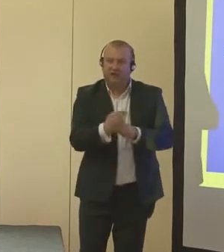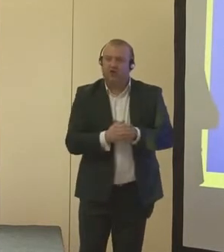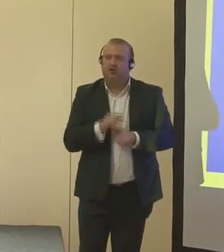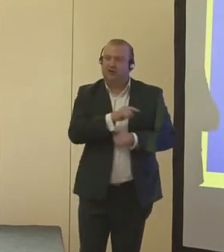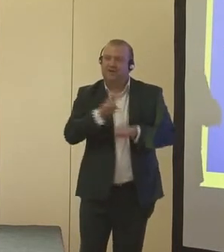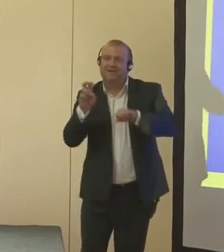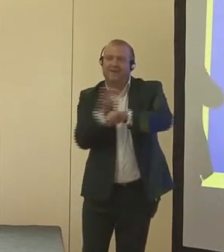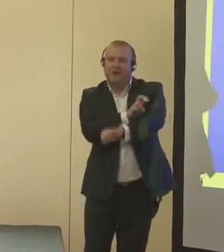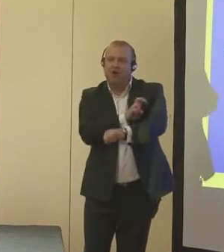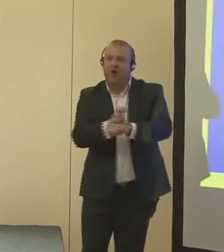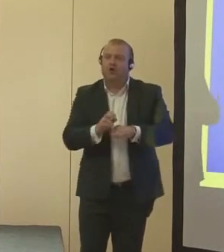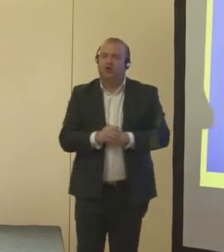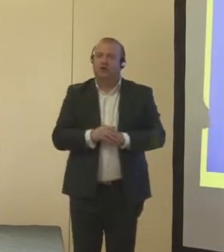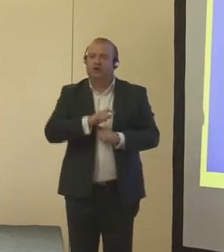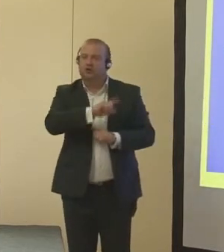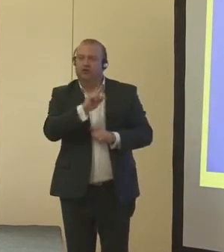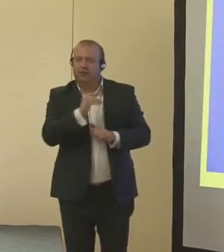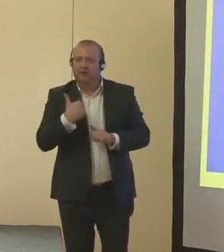already rather accessible?